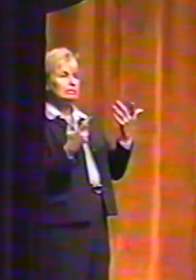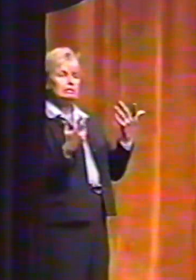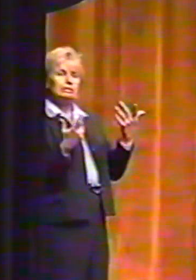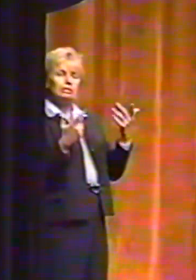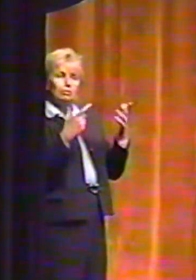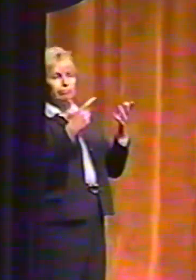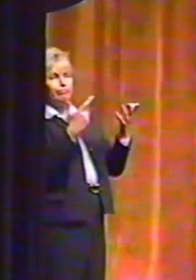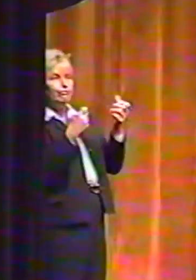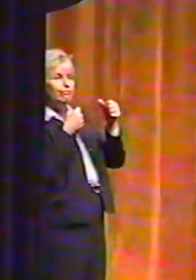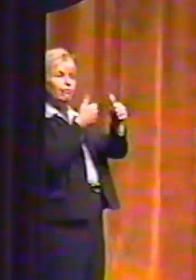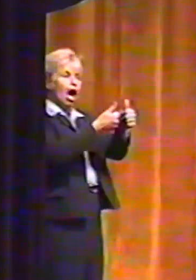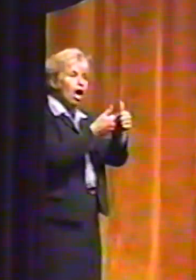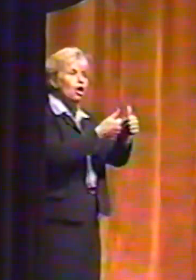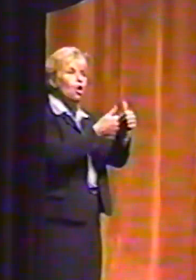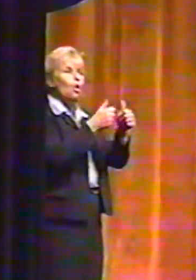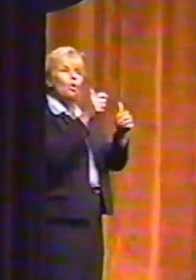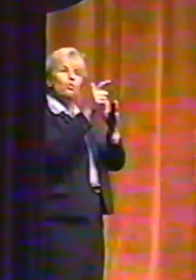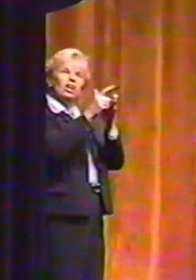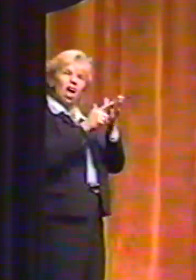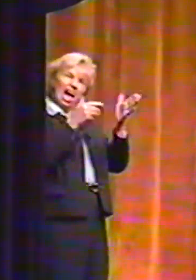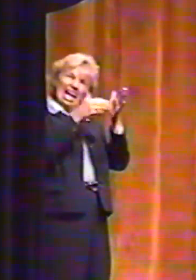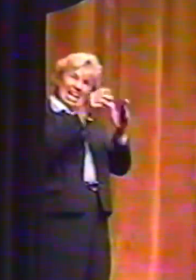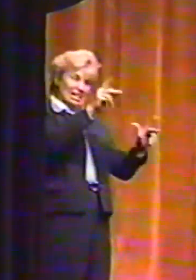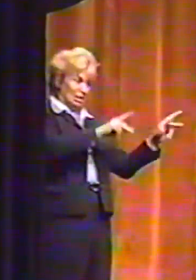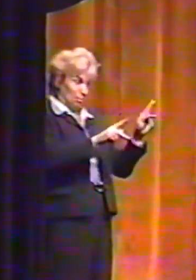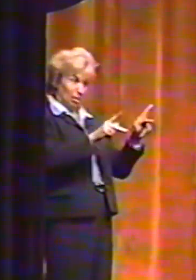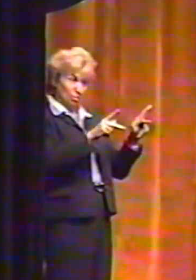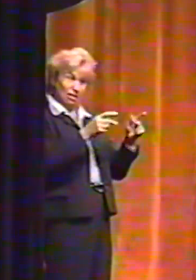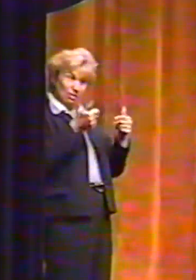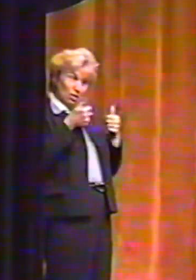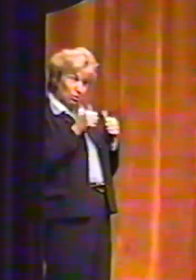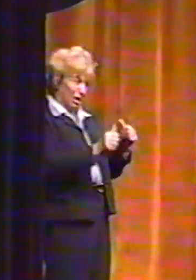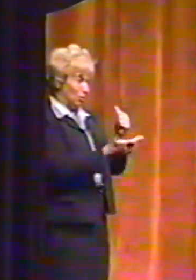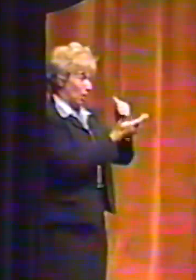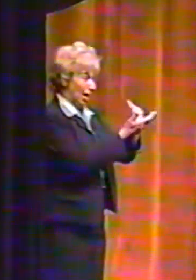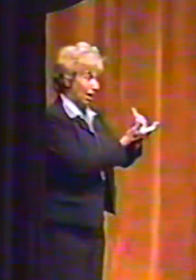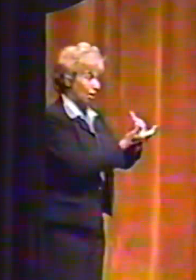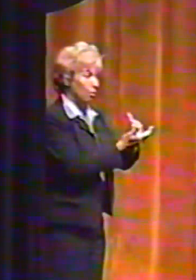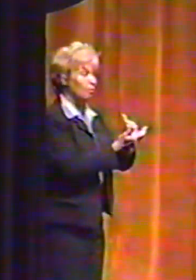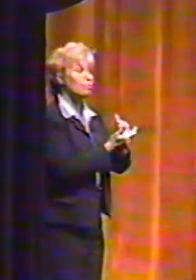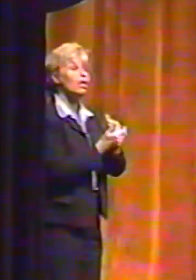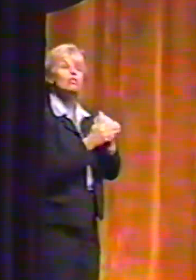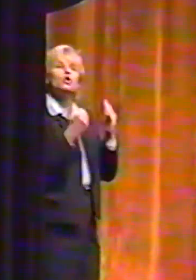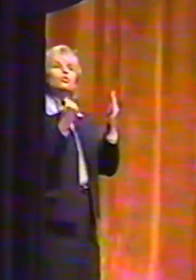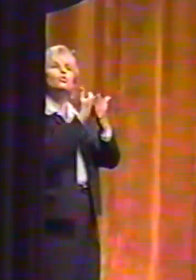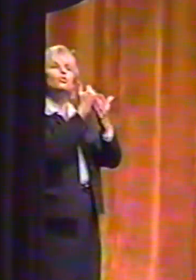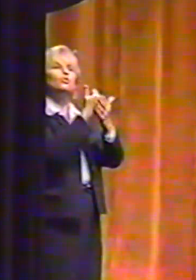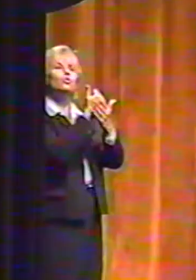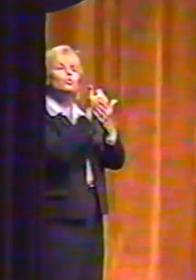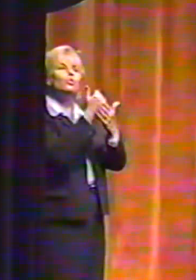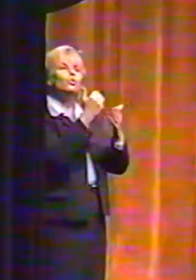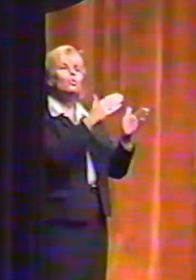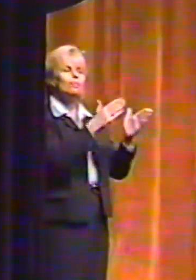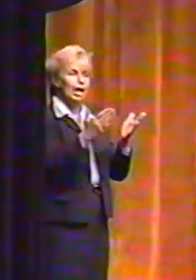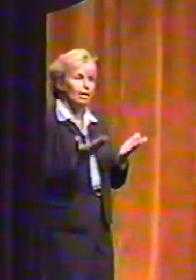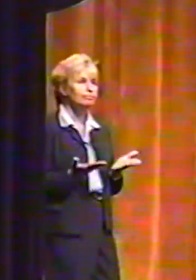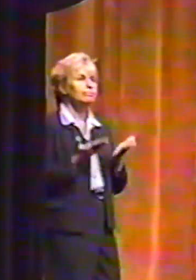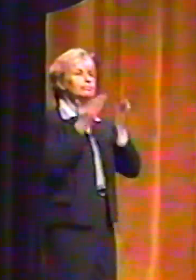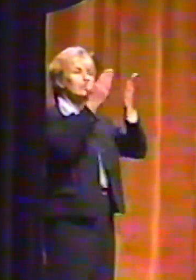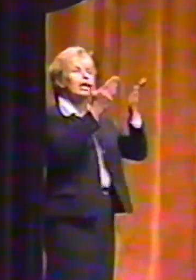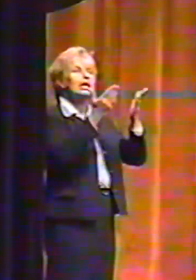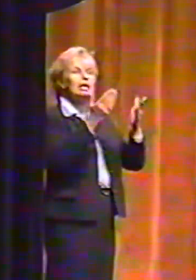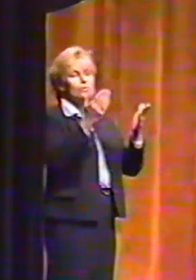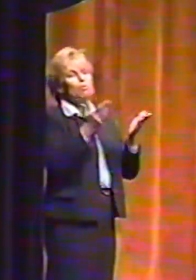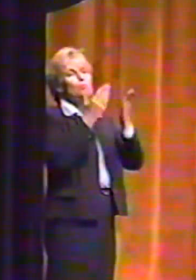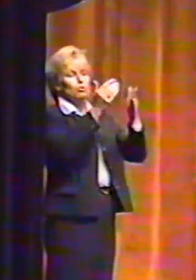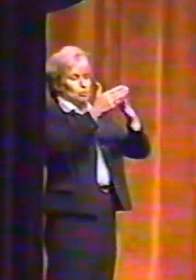help. The plan that's been put forward proposes to split the enforcement and services side,